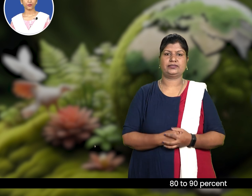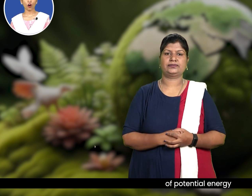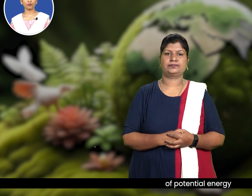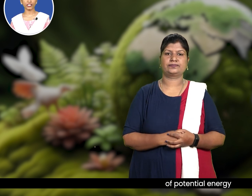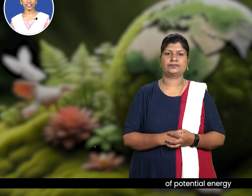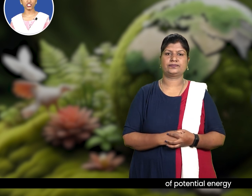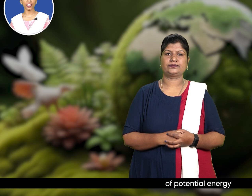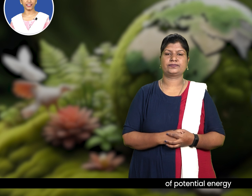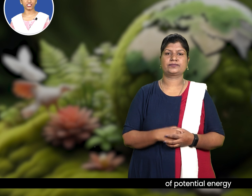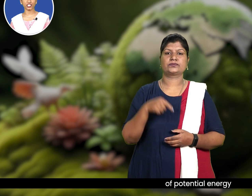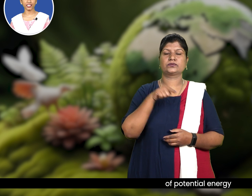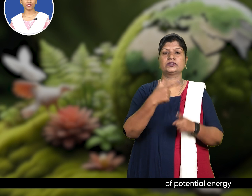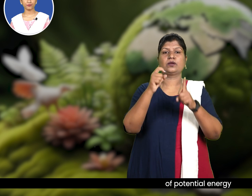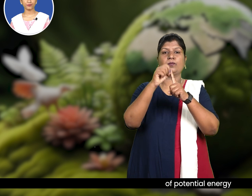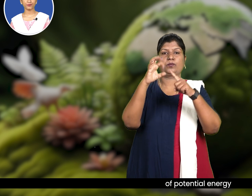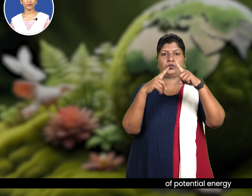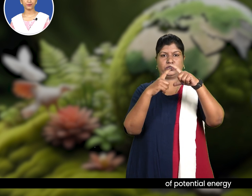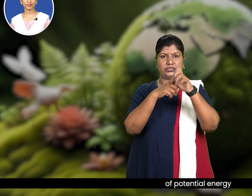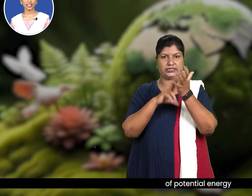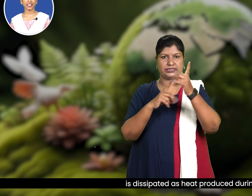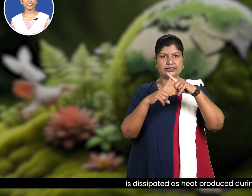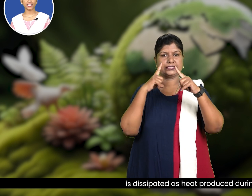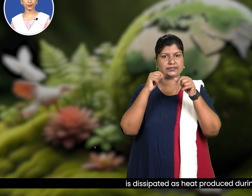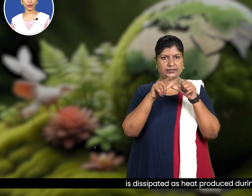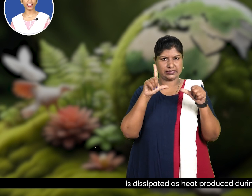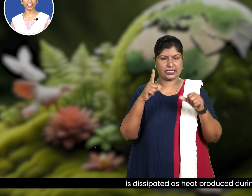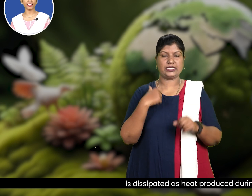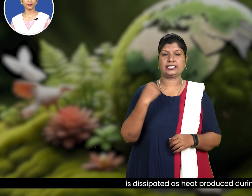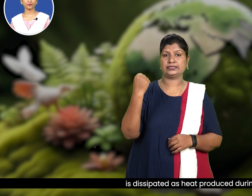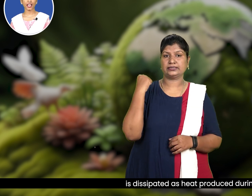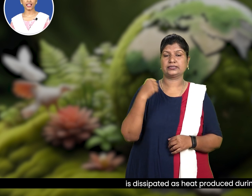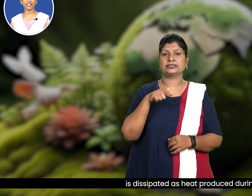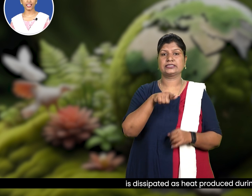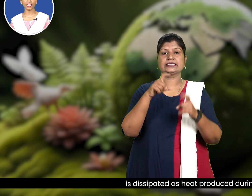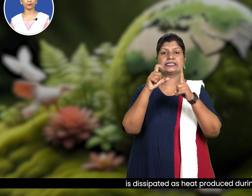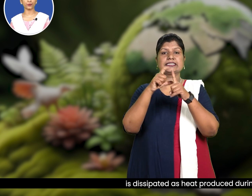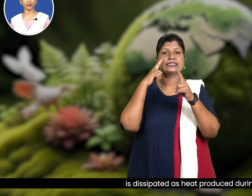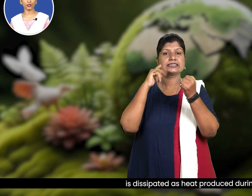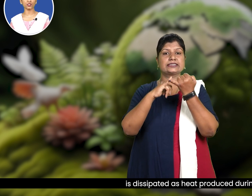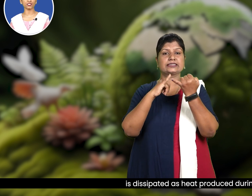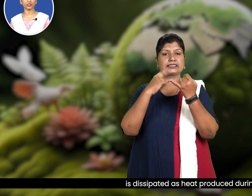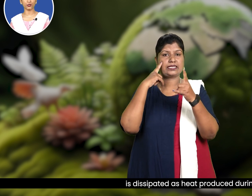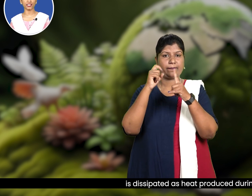of potential energy is dissipated as heat produced during